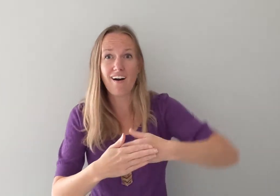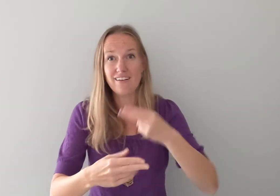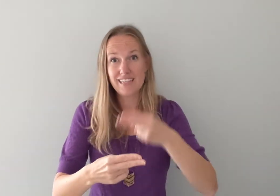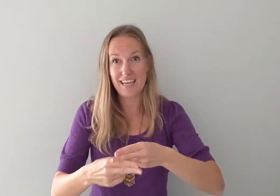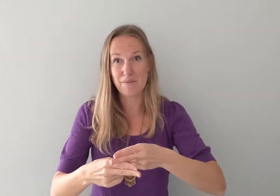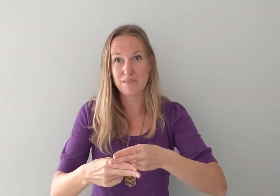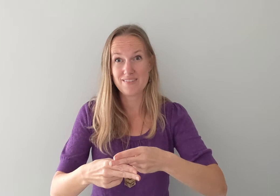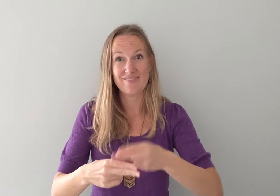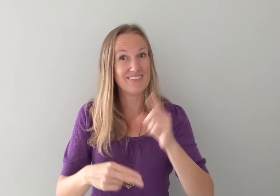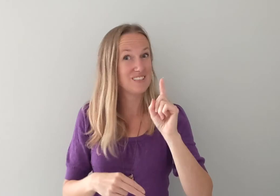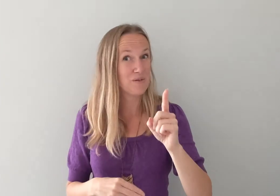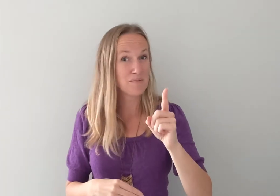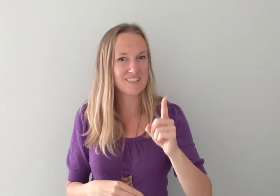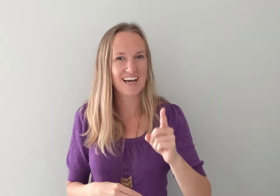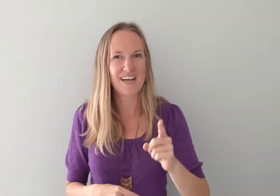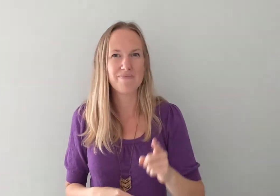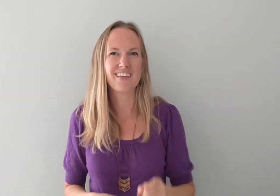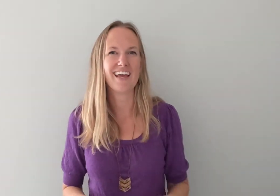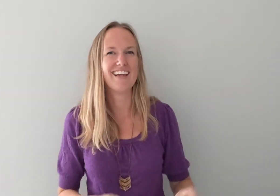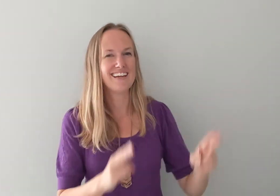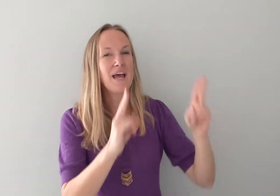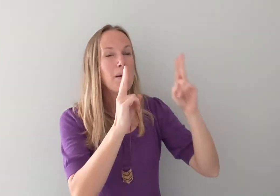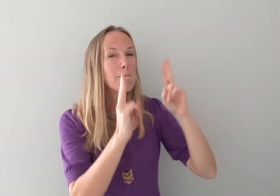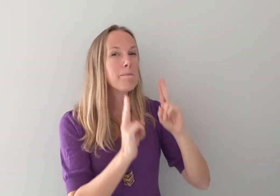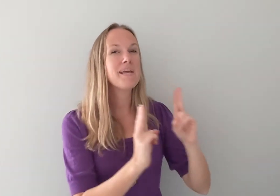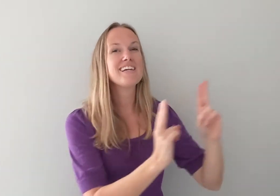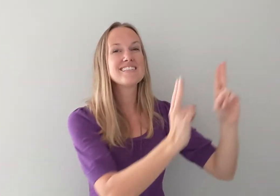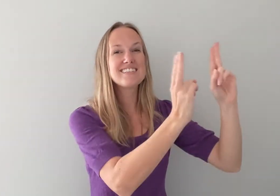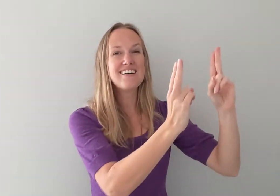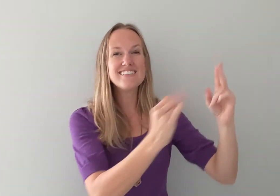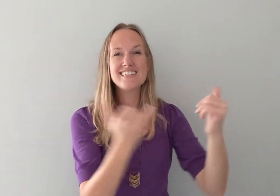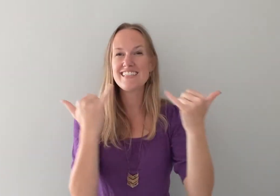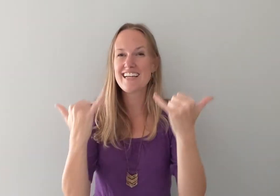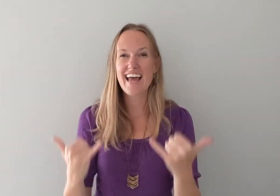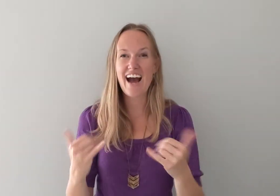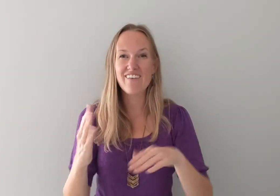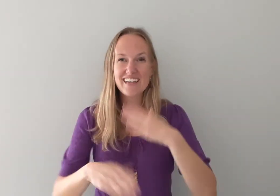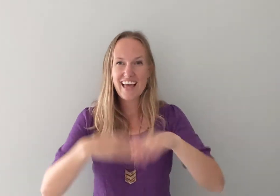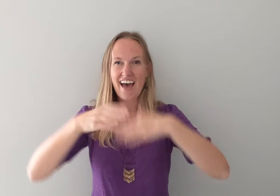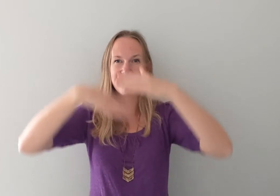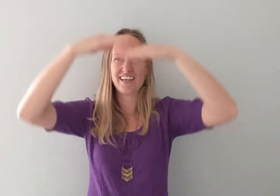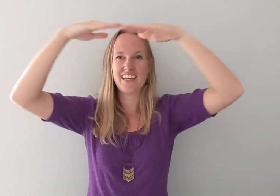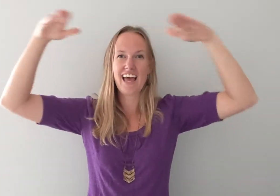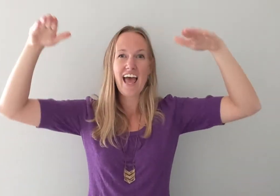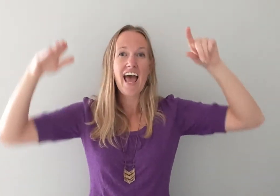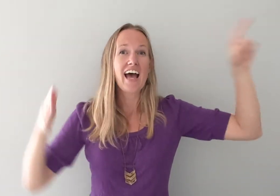all names. Let's do it one more time. Okay? Be exalted now in heaven as